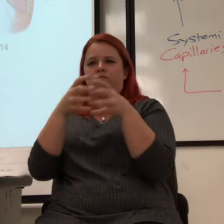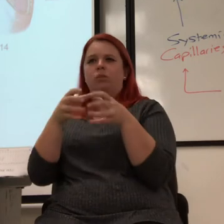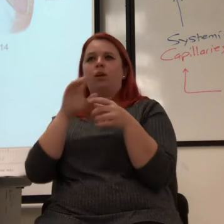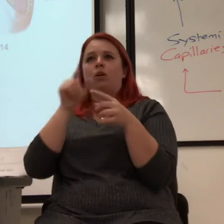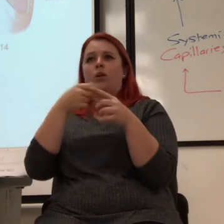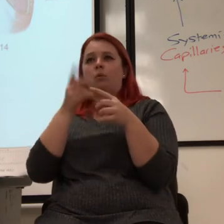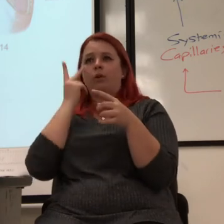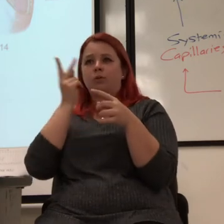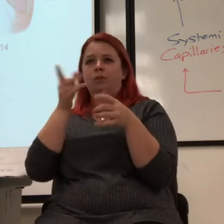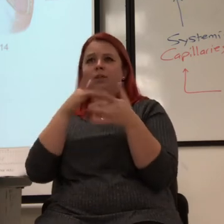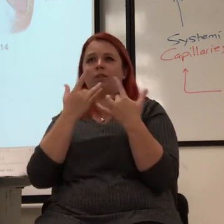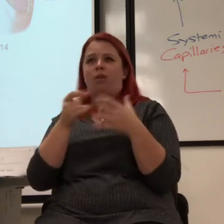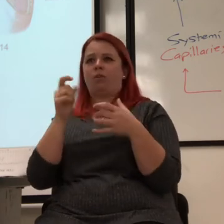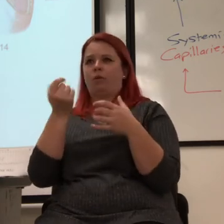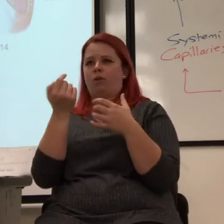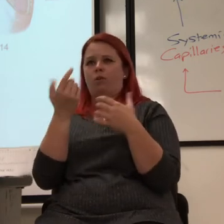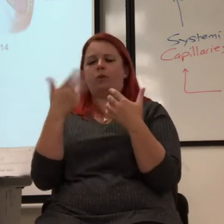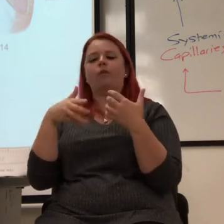removed.